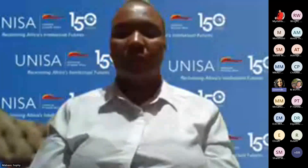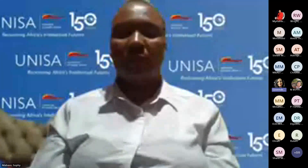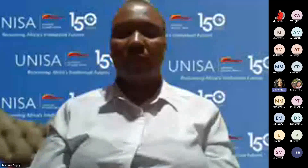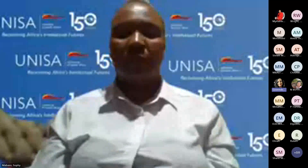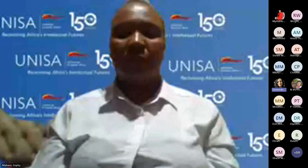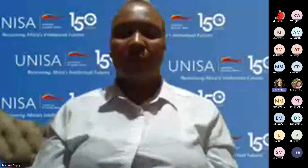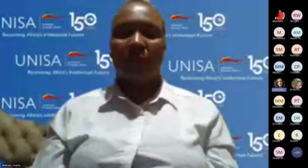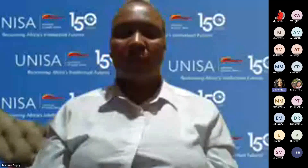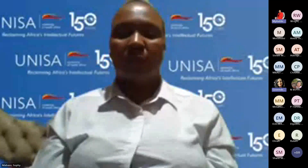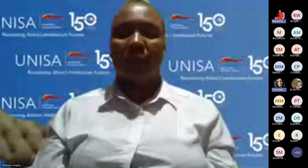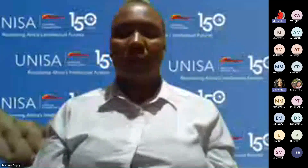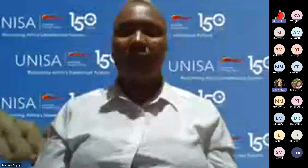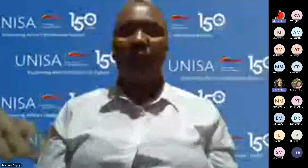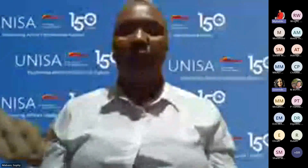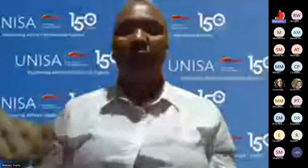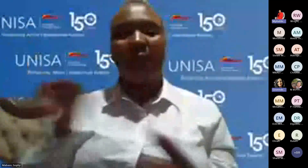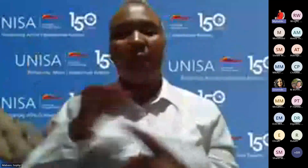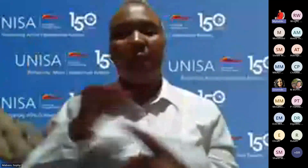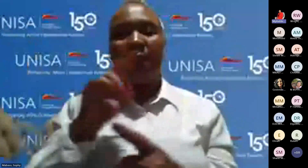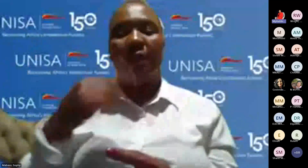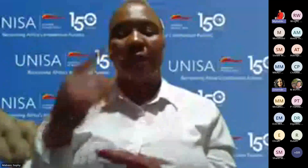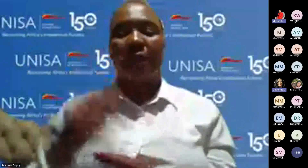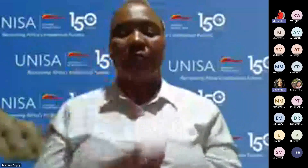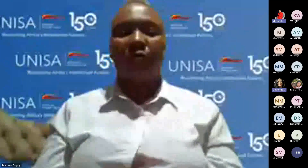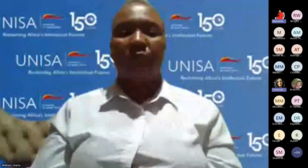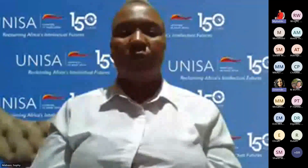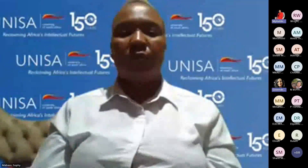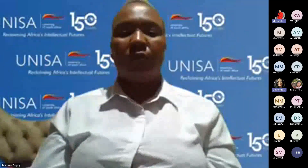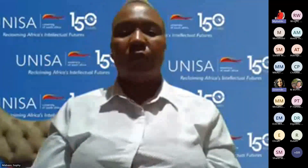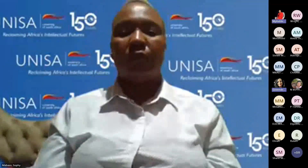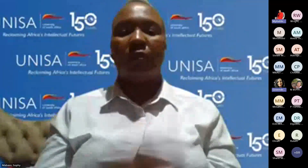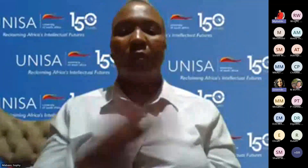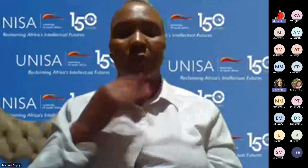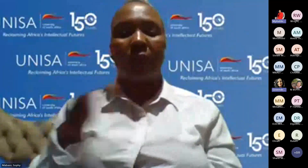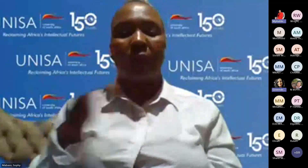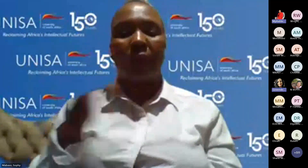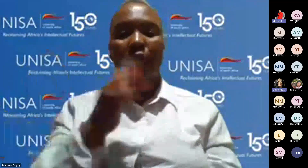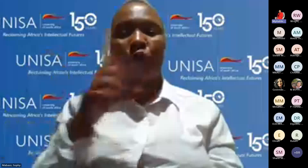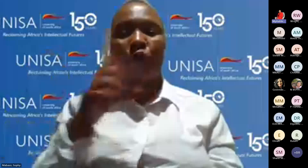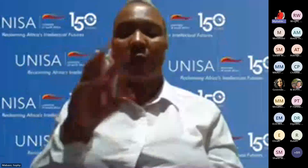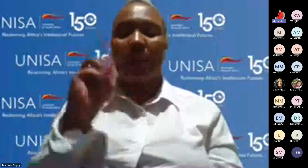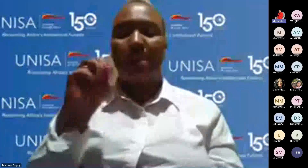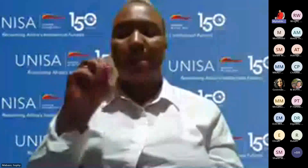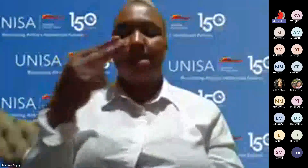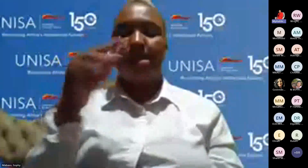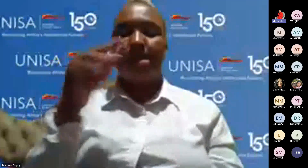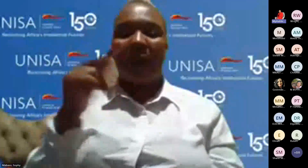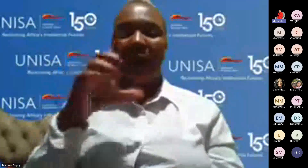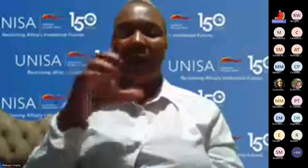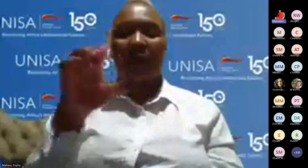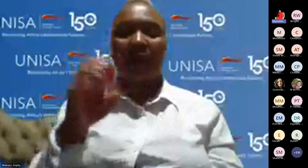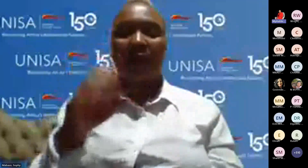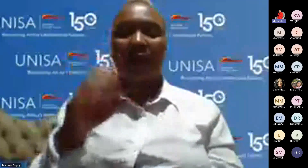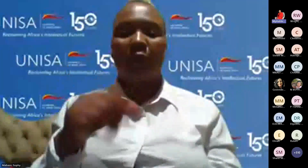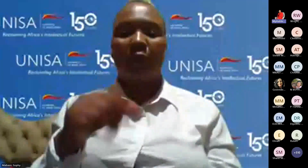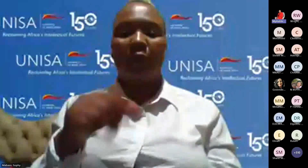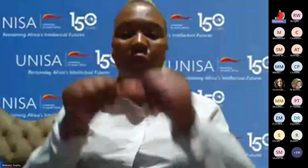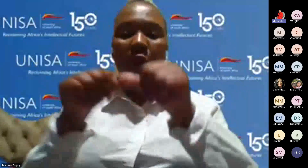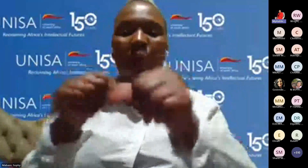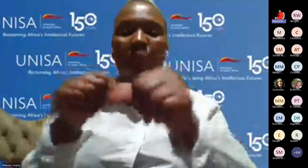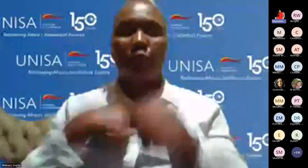I see another hand up. Can I come in again? Yes, just Dr. Mphahlele, please do. Follow up on my answer because I